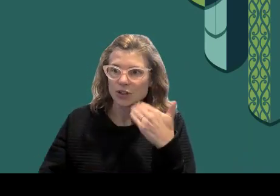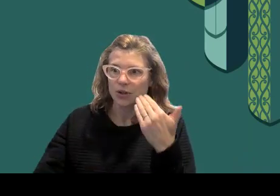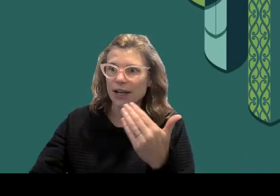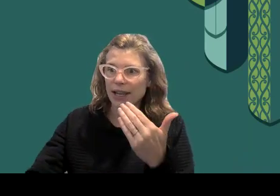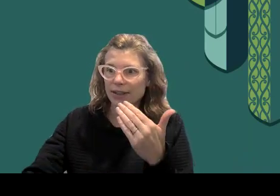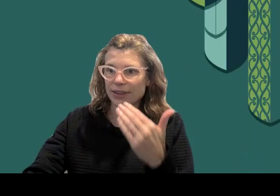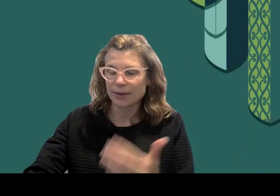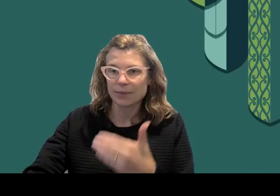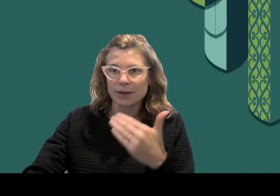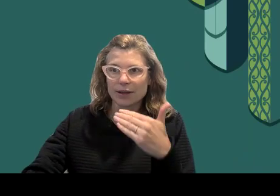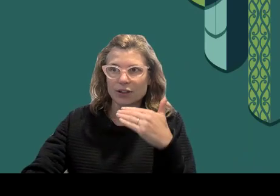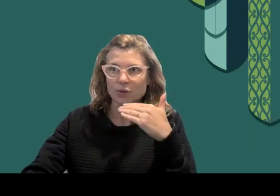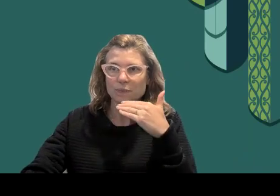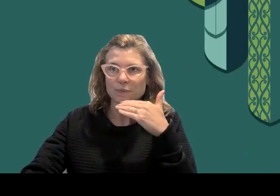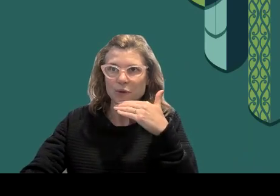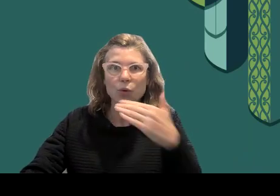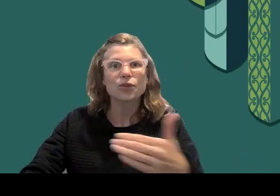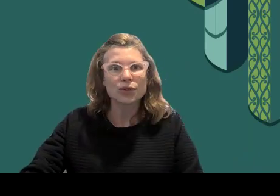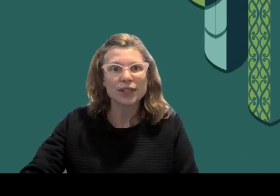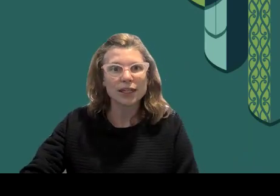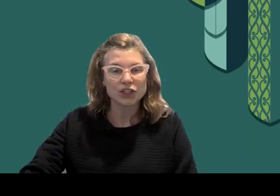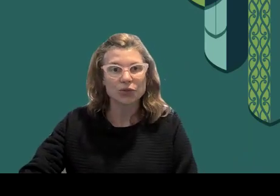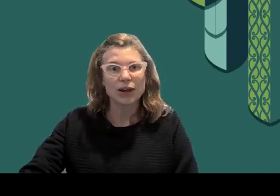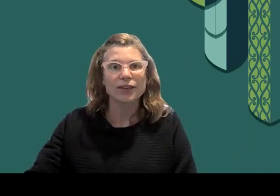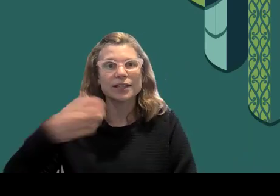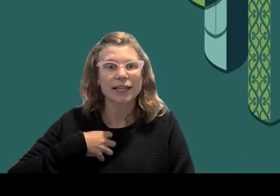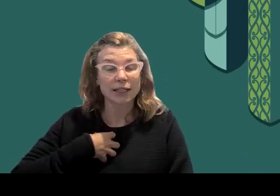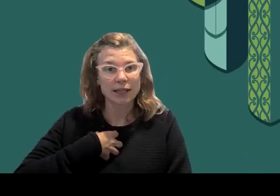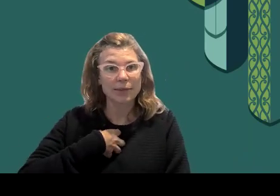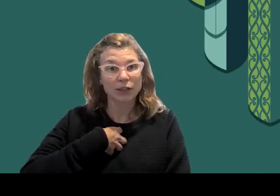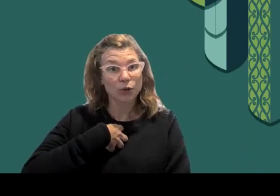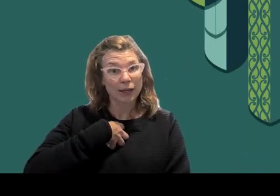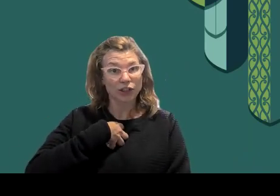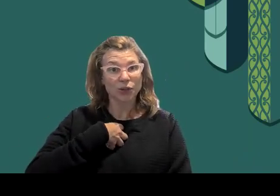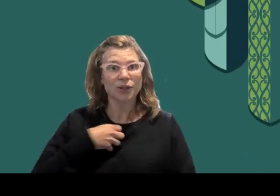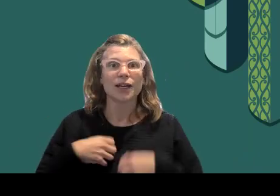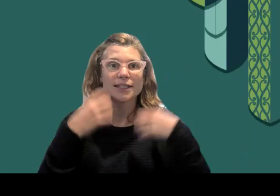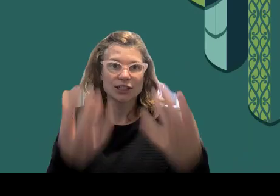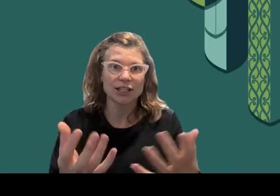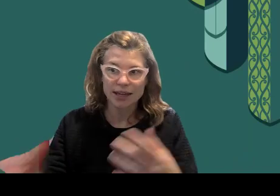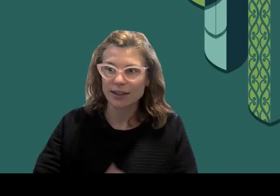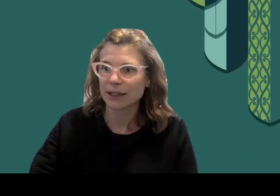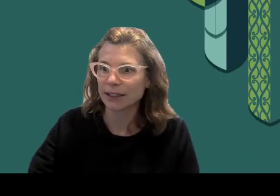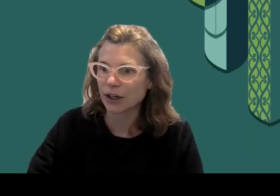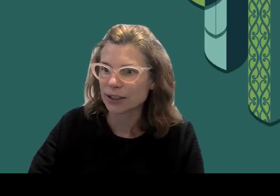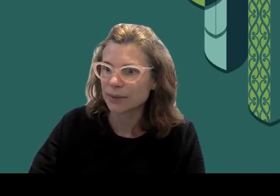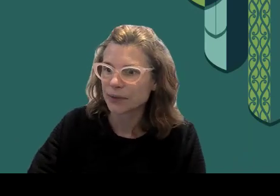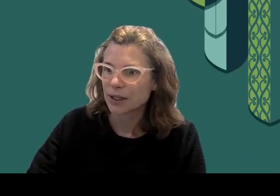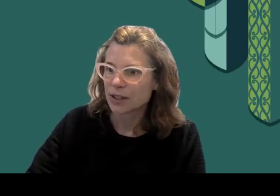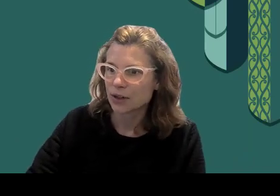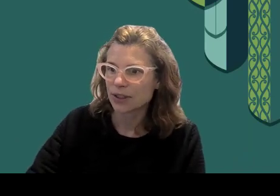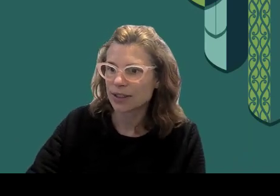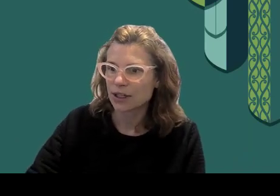listening to allow them to talk through their issue rather than take it and make it all about you. It's actually they're the main